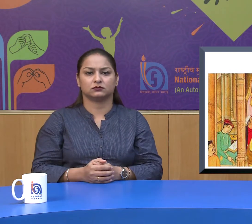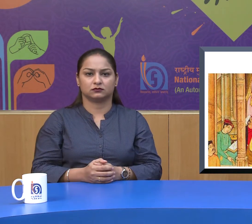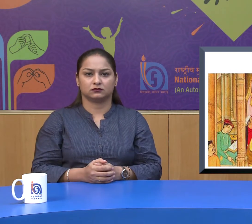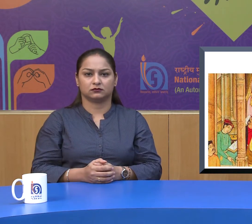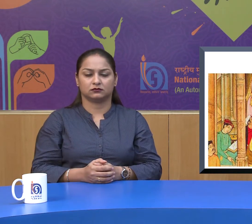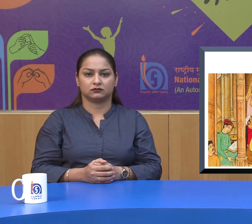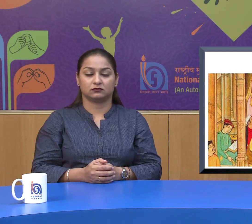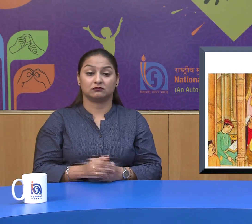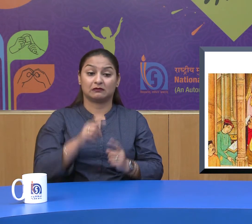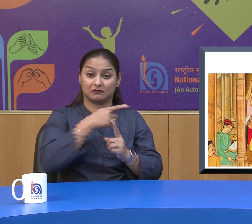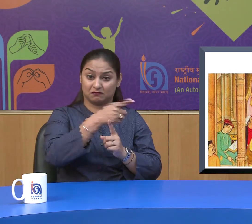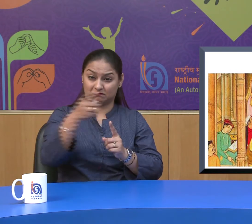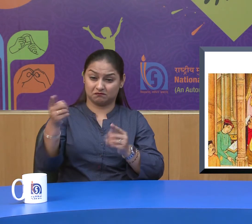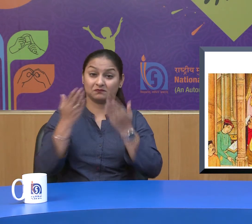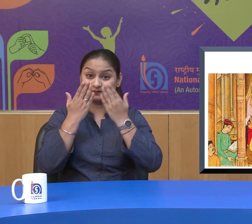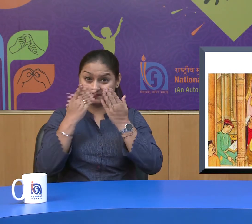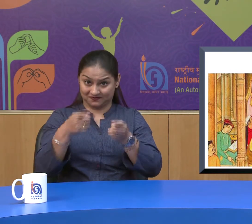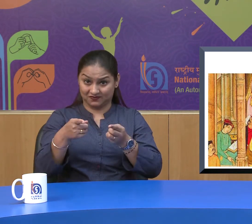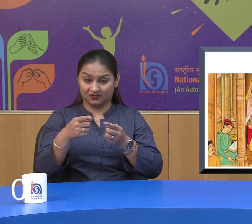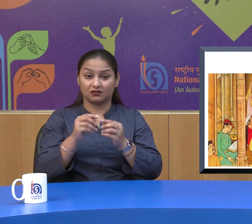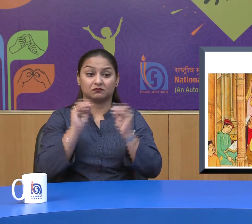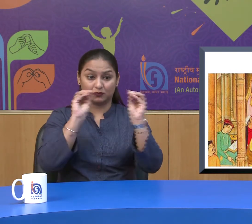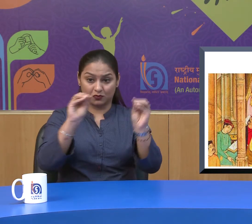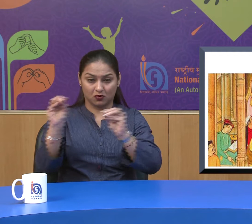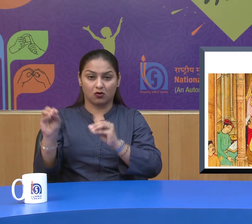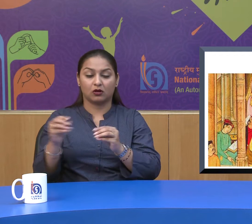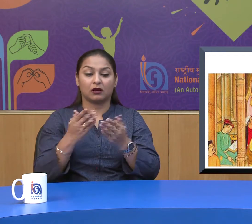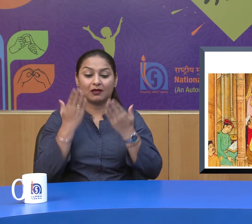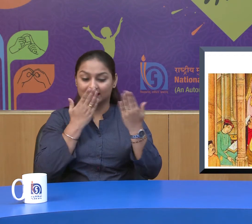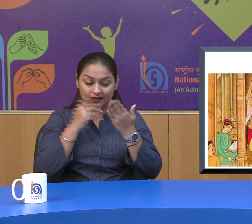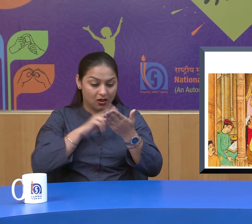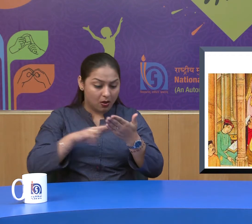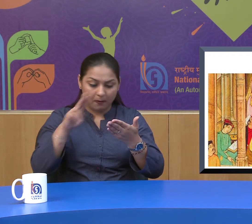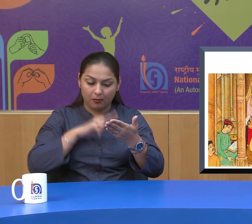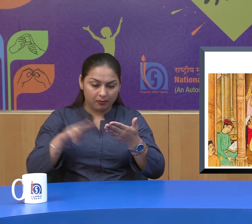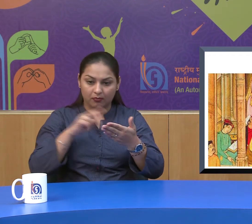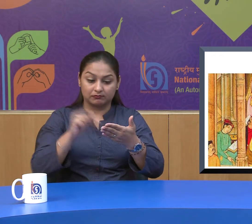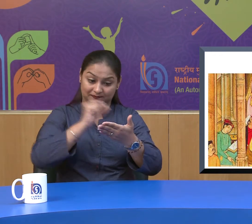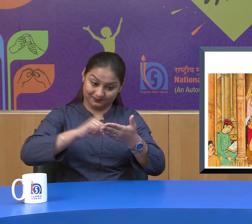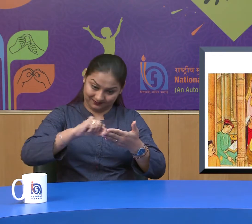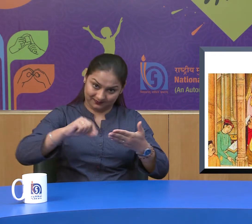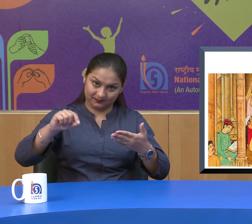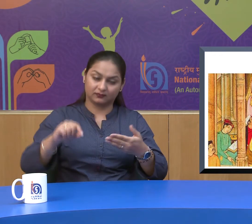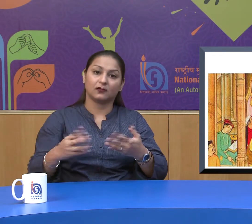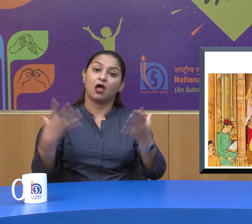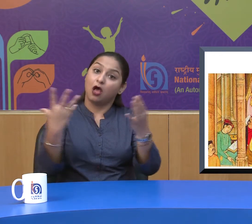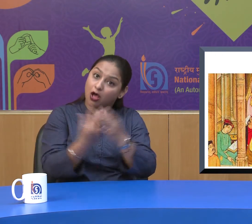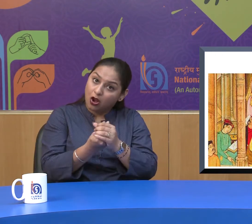The students were taught reading and writing along with arithmetic.